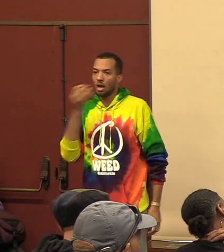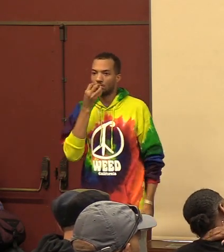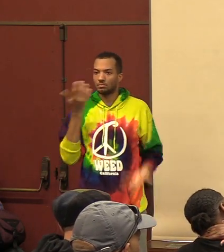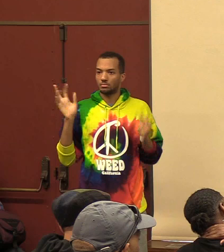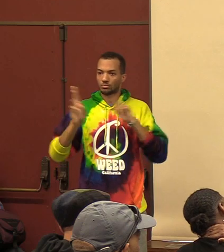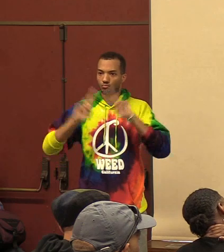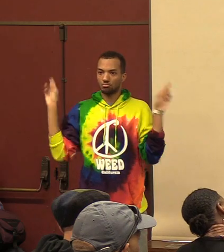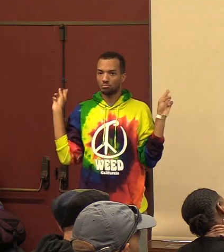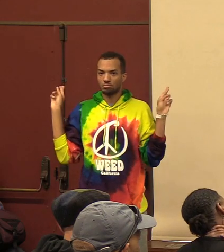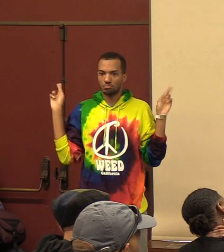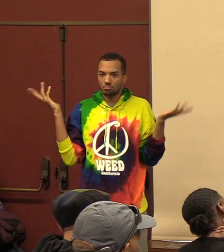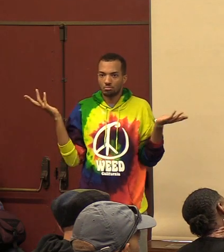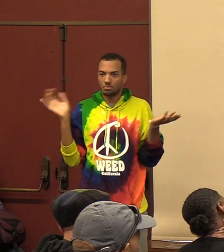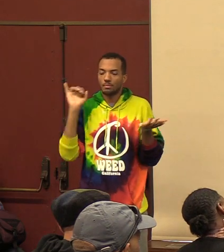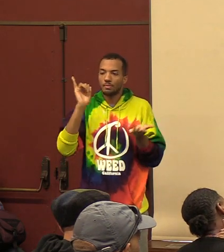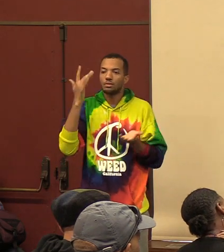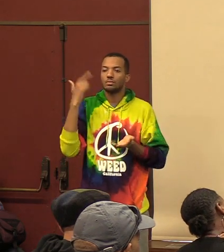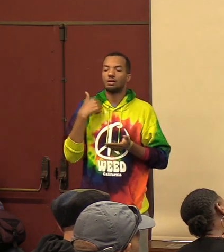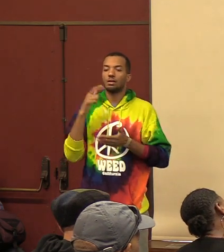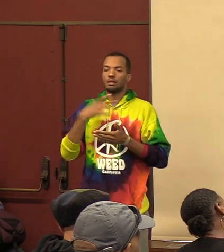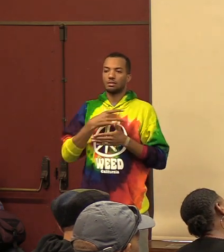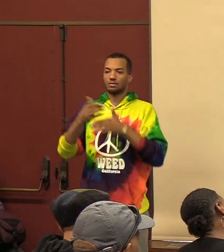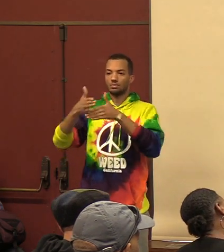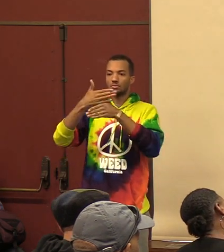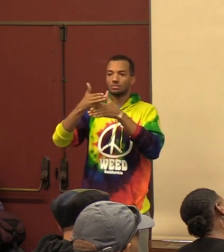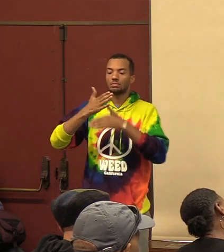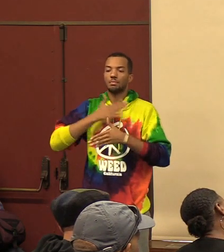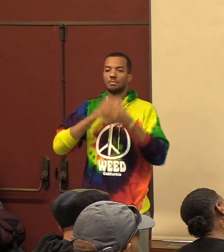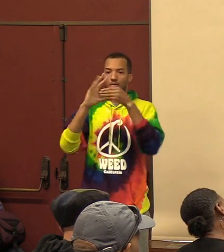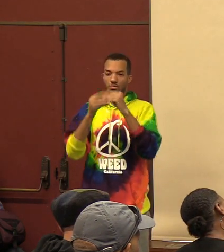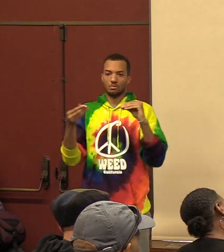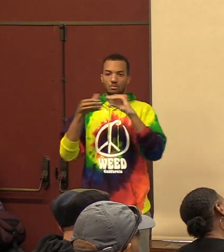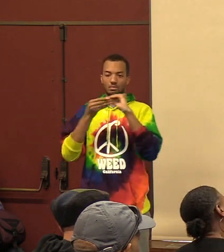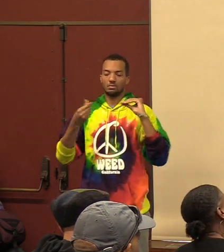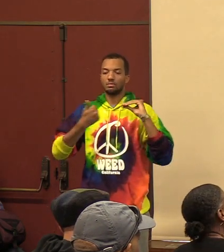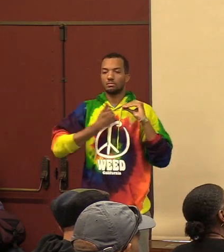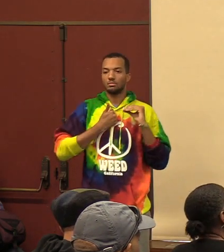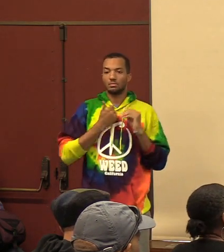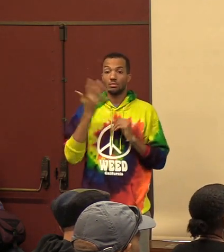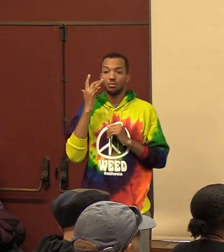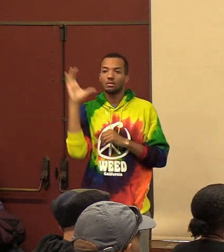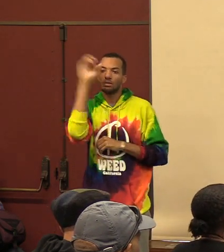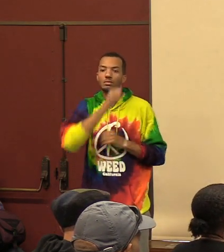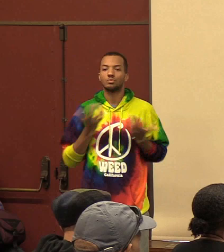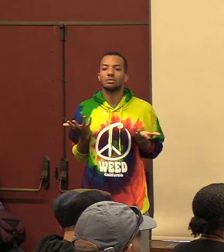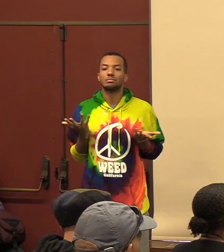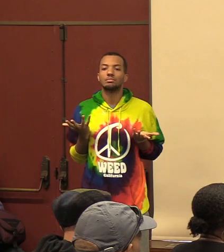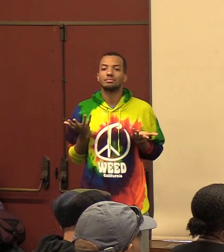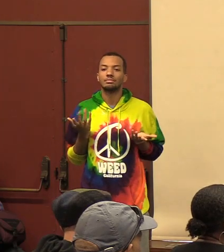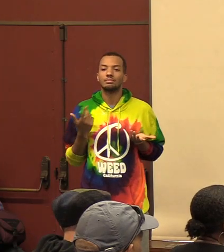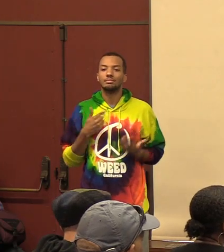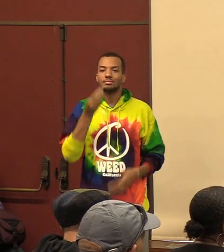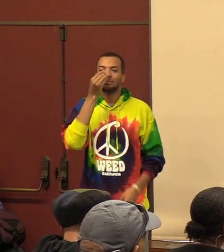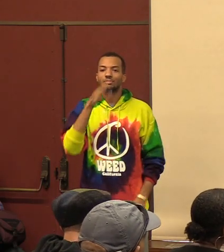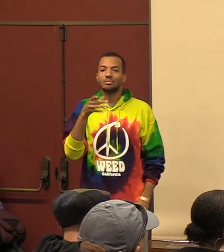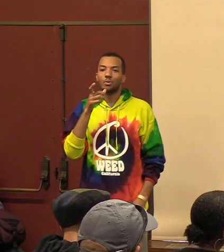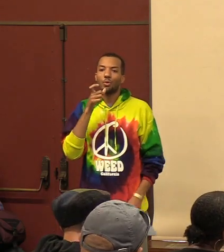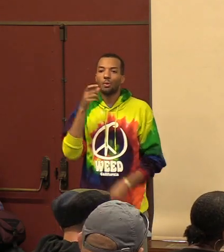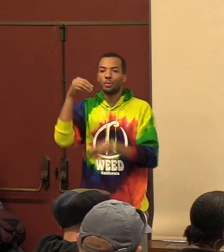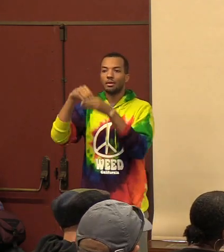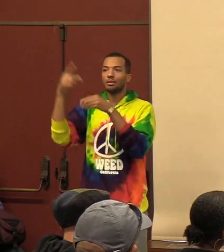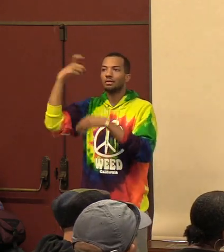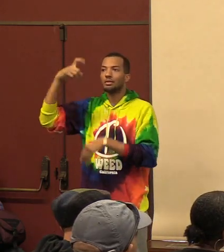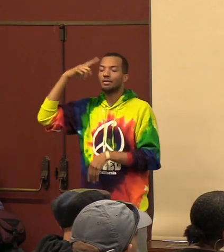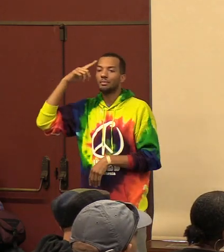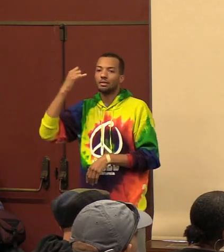So that's why I like to share my story, because guess what? I don't care who in the government would be